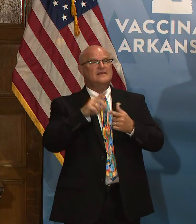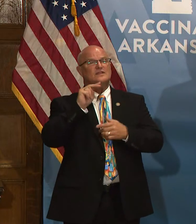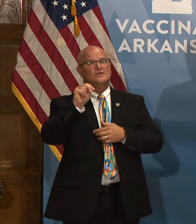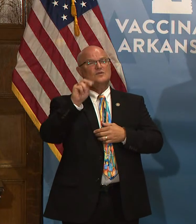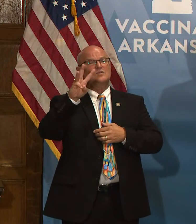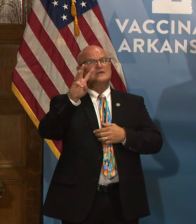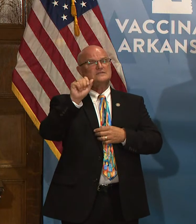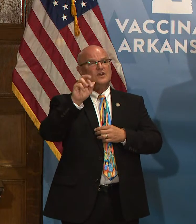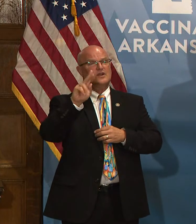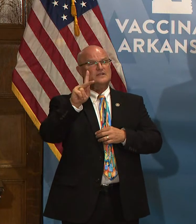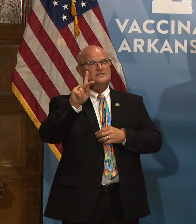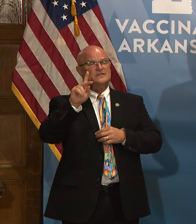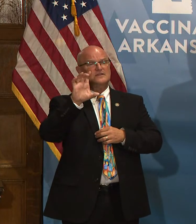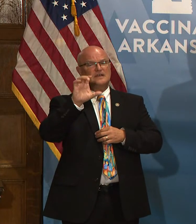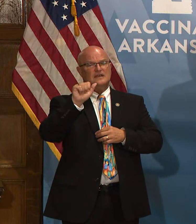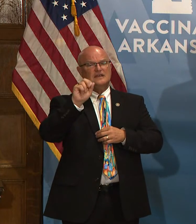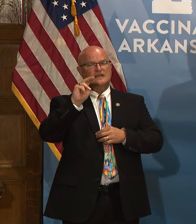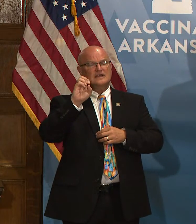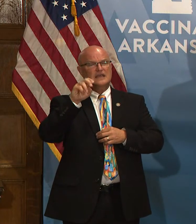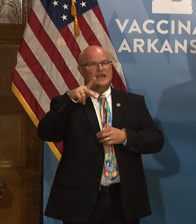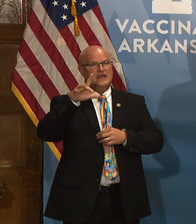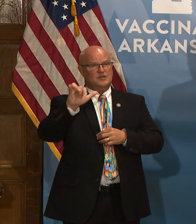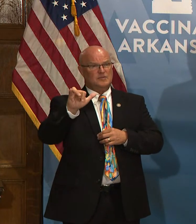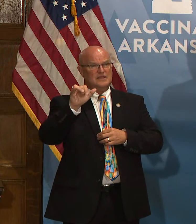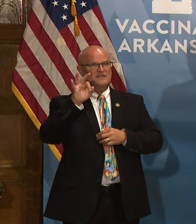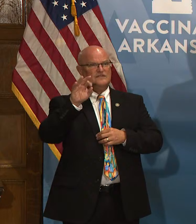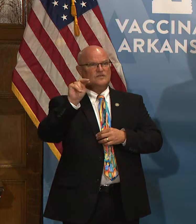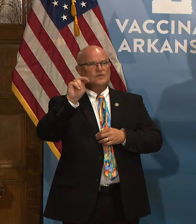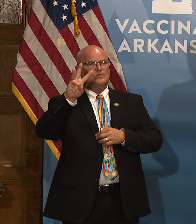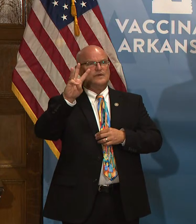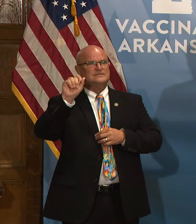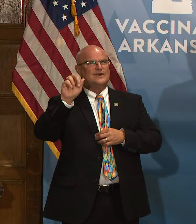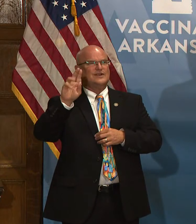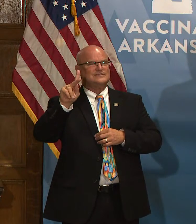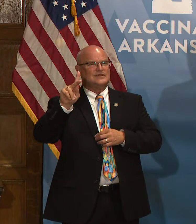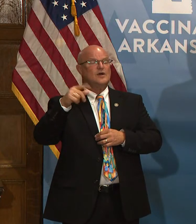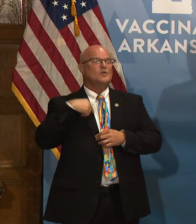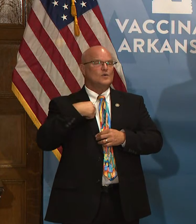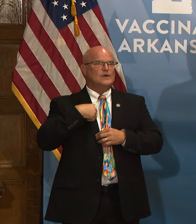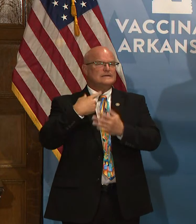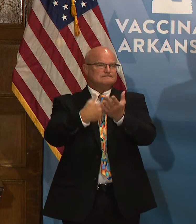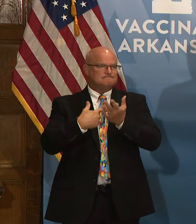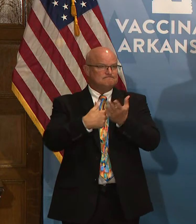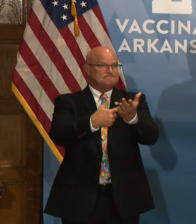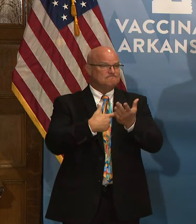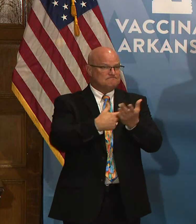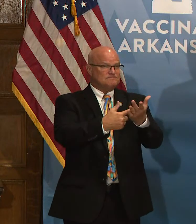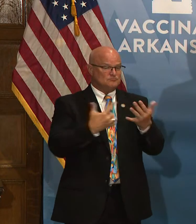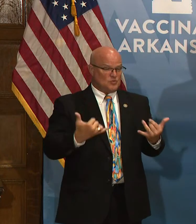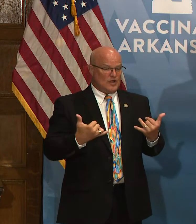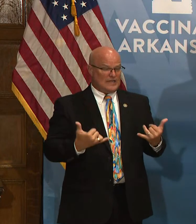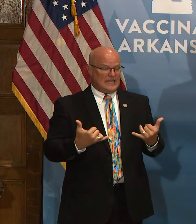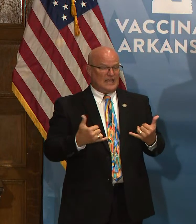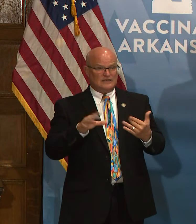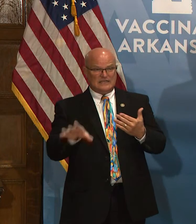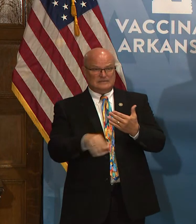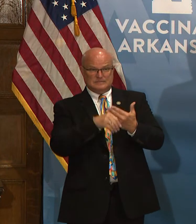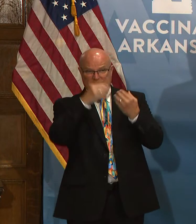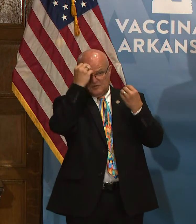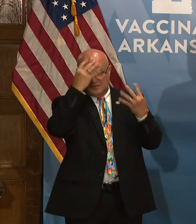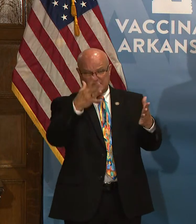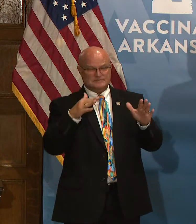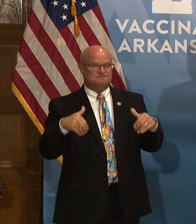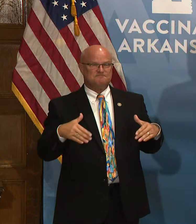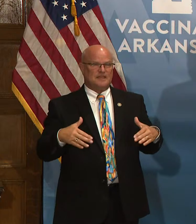Northwest Arkansas it's Canopy of Northwest Arkansas, and so we're communicating with them, but at this point there's not any additional